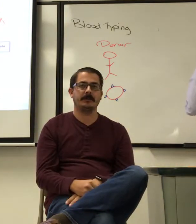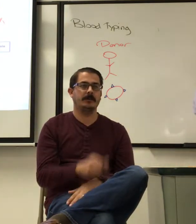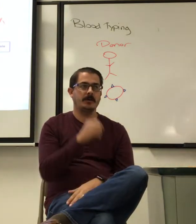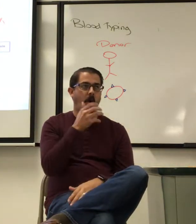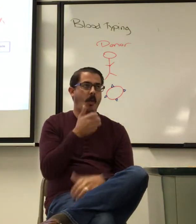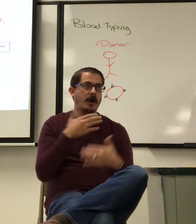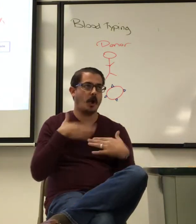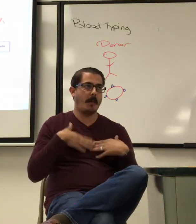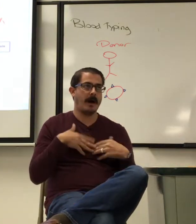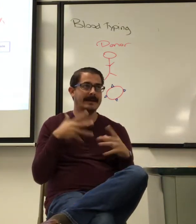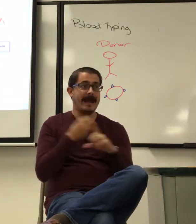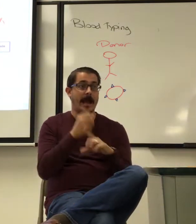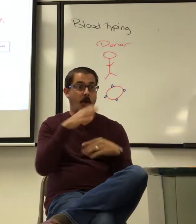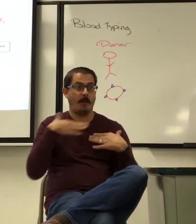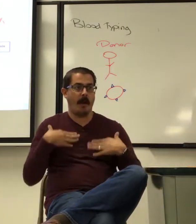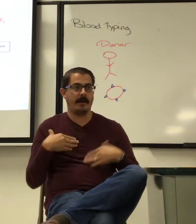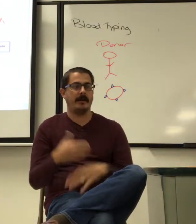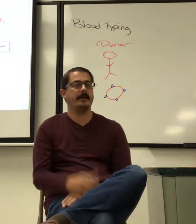person